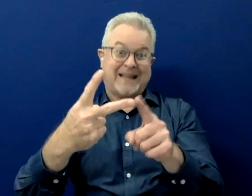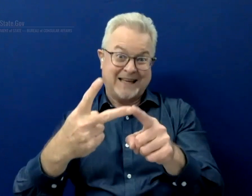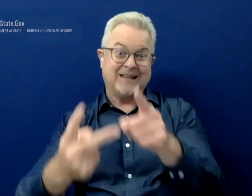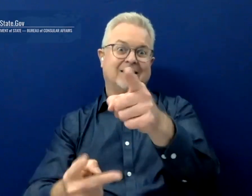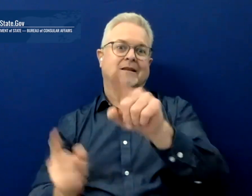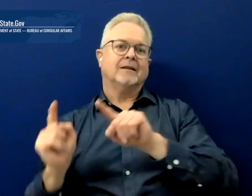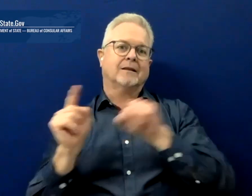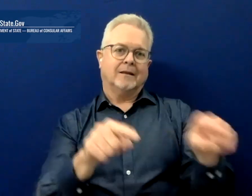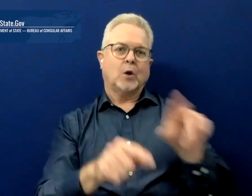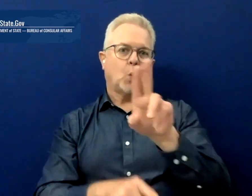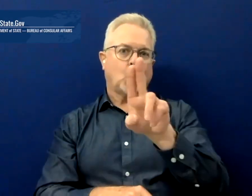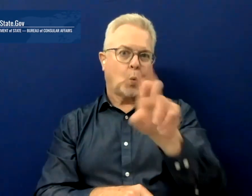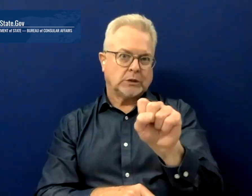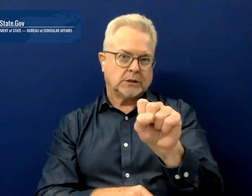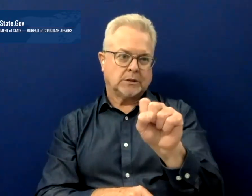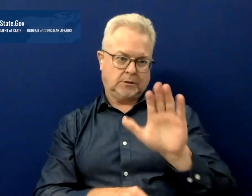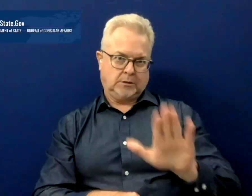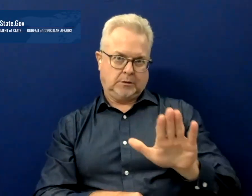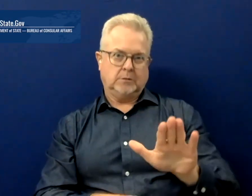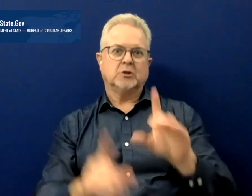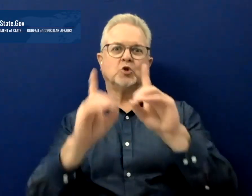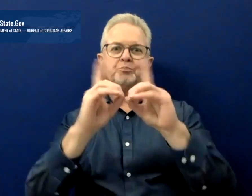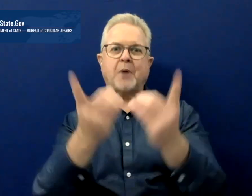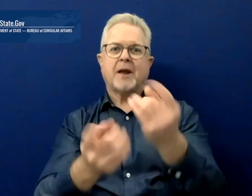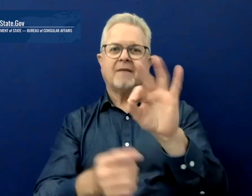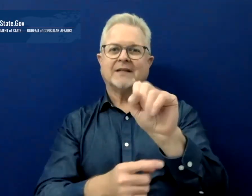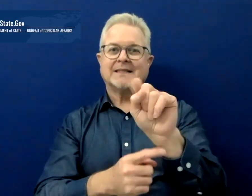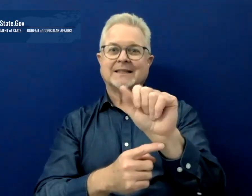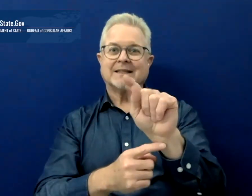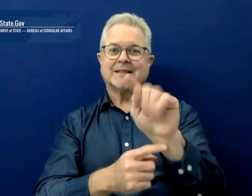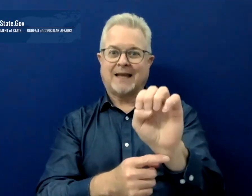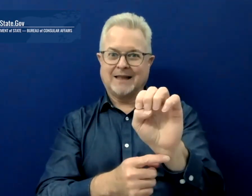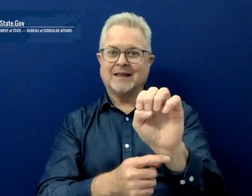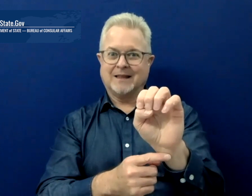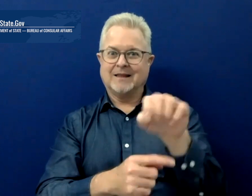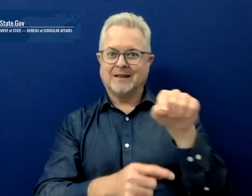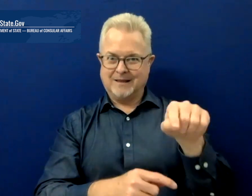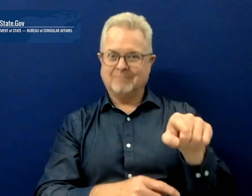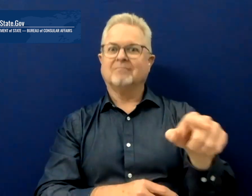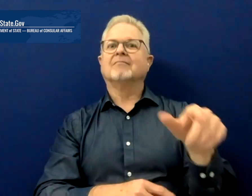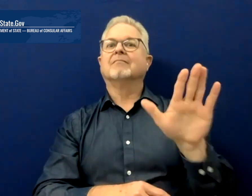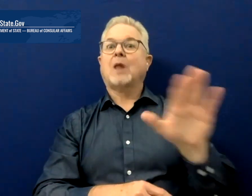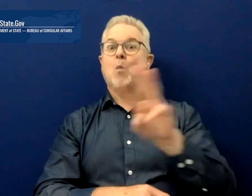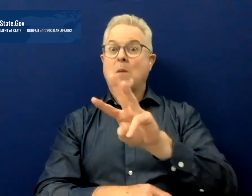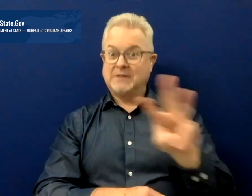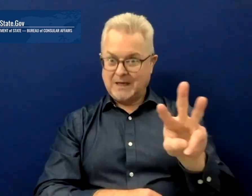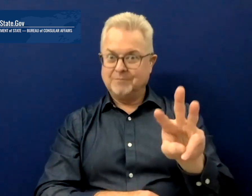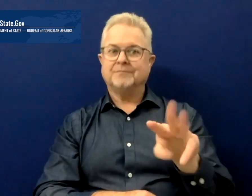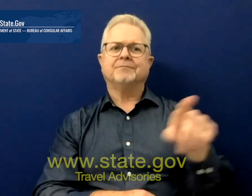as vaccines and boosters and so forth. So in the United States, we have the U.S. State Department,